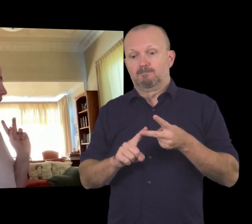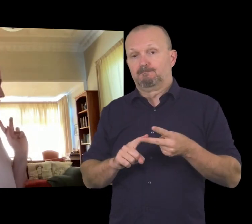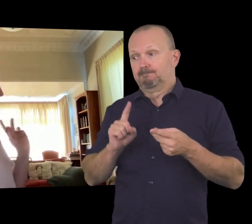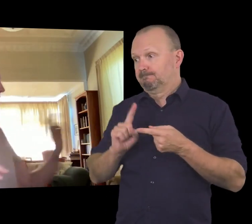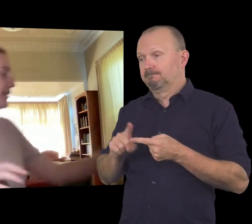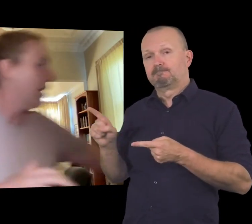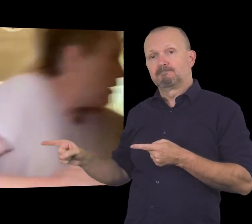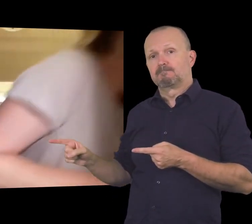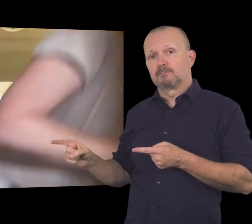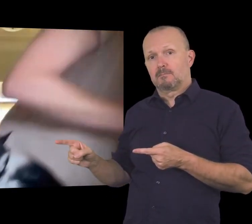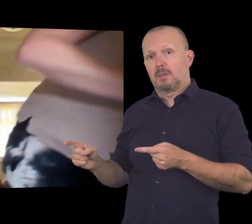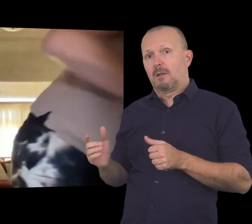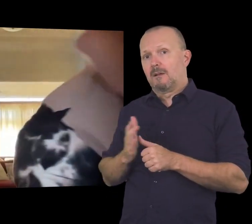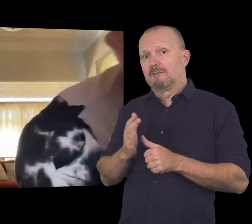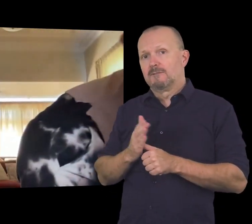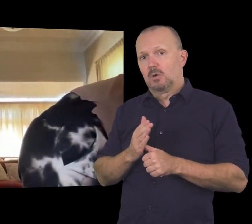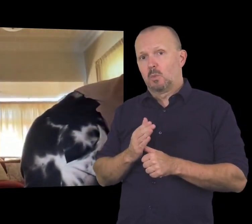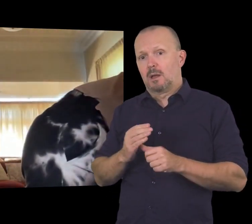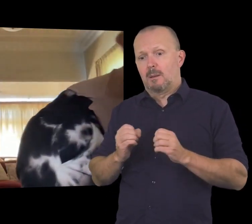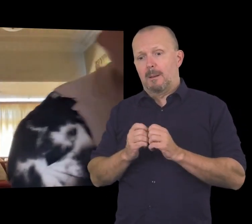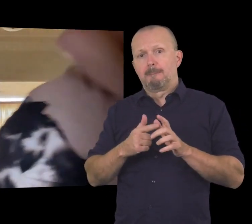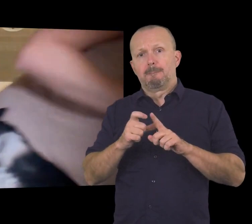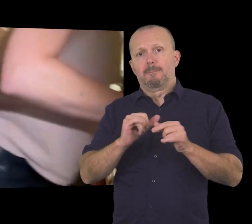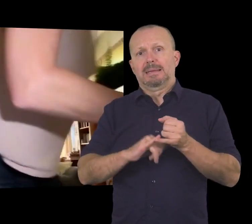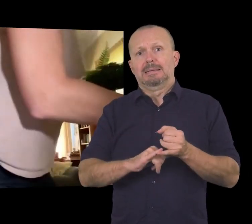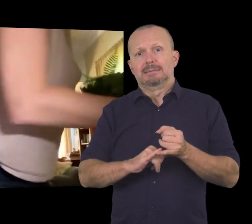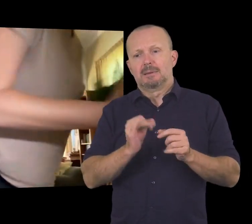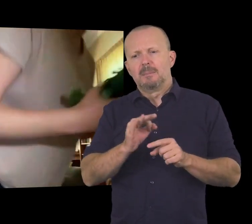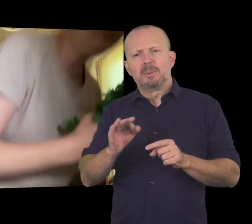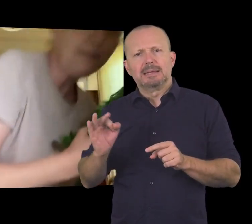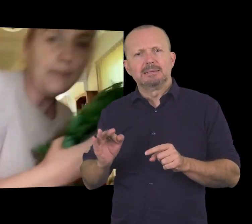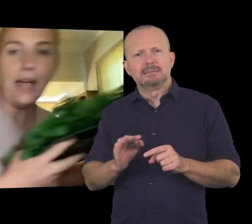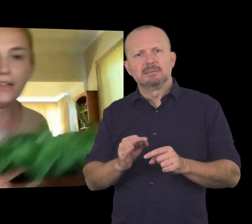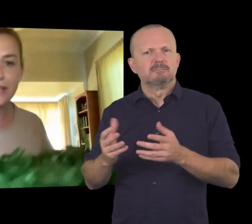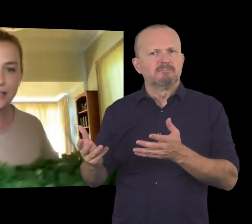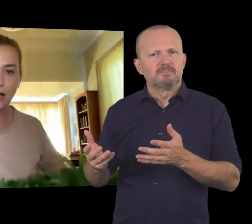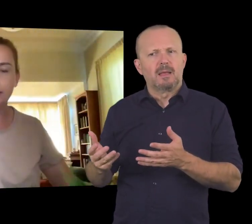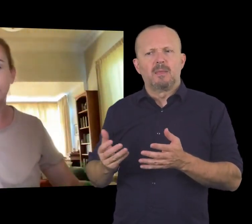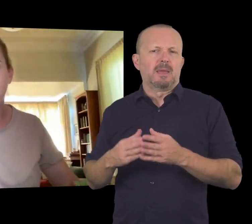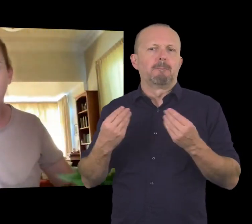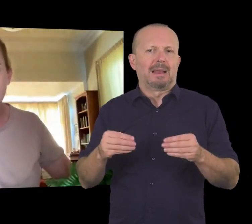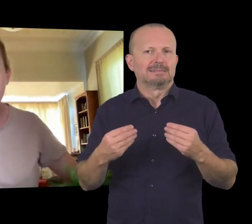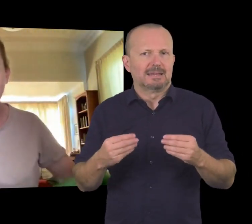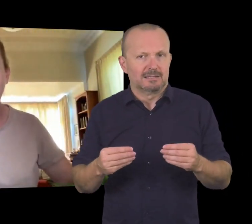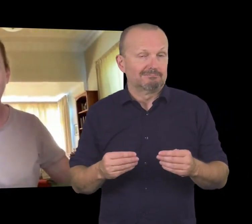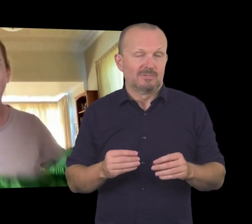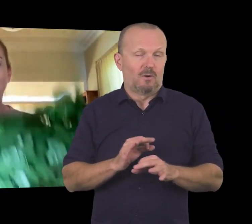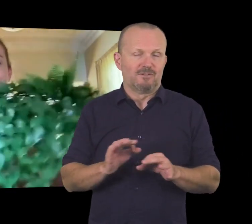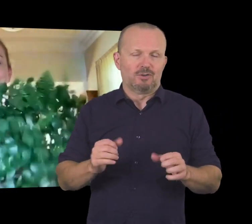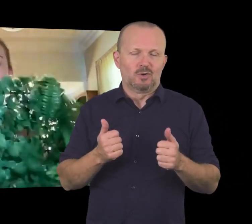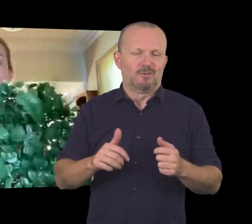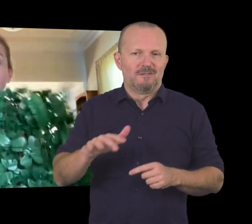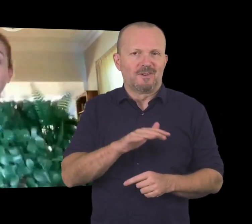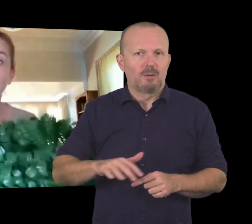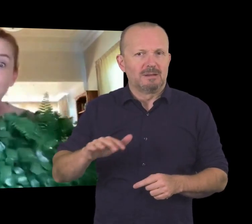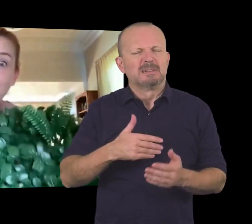So these are, the first ones are these. And these are, they're plastics. They're not very